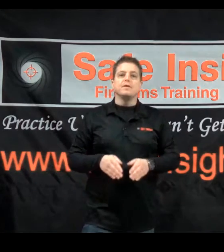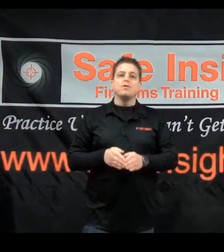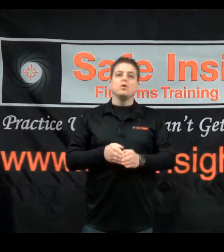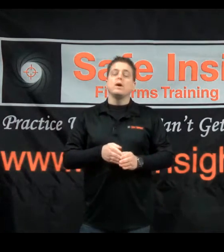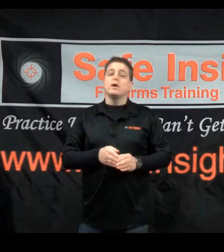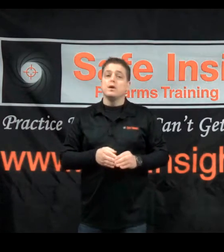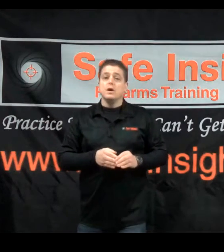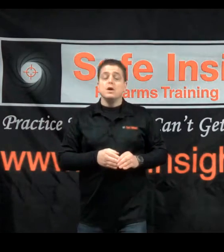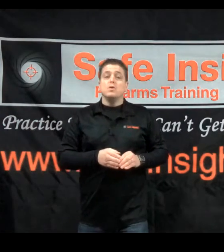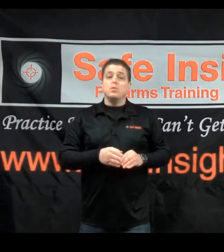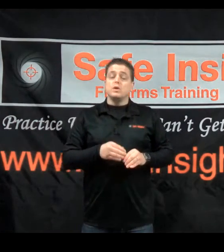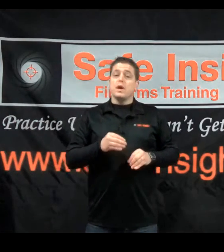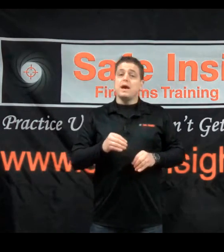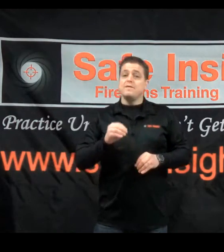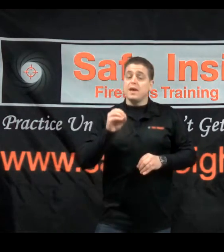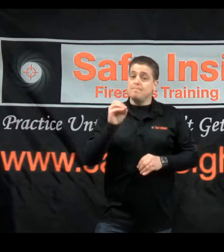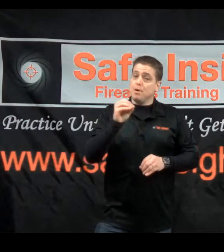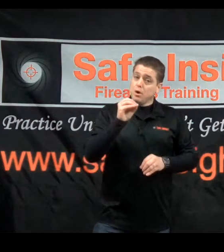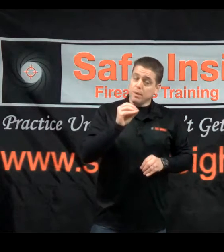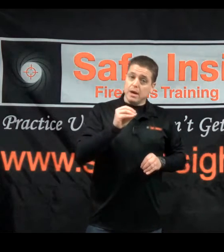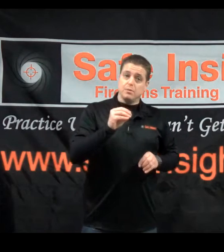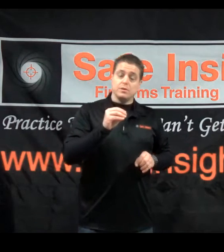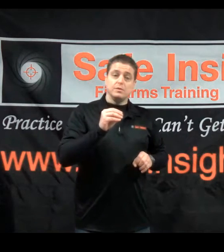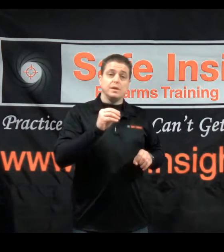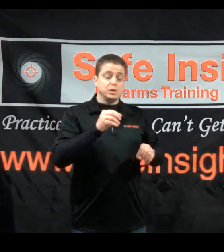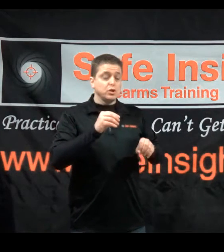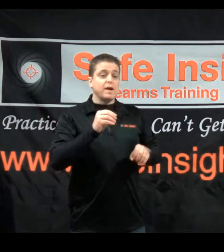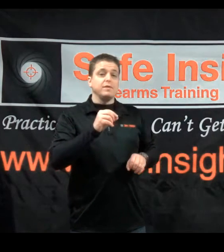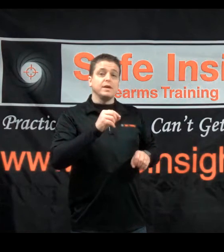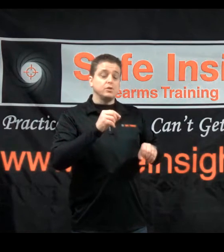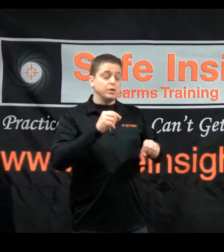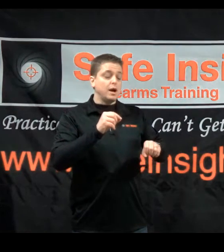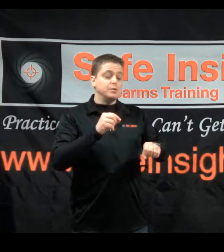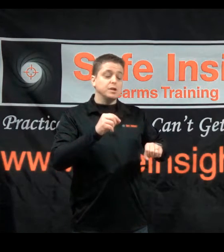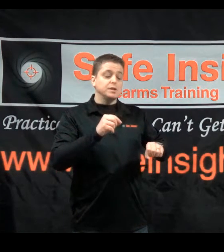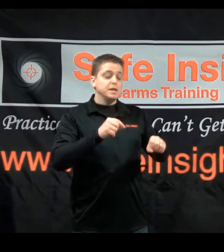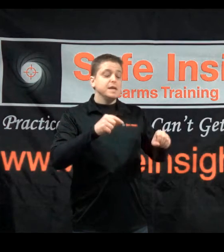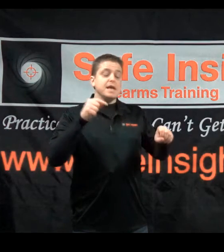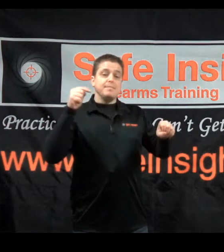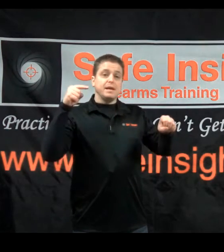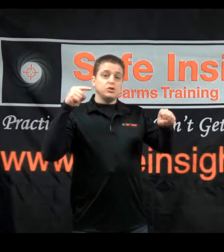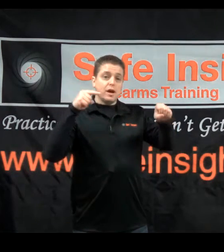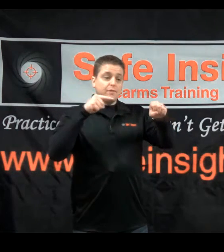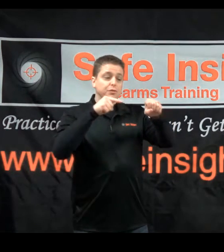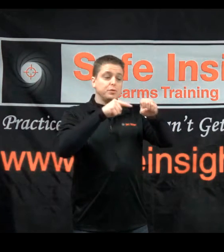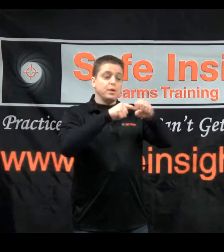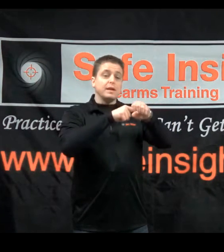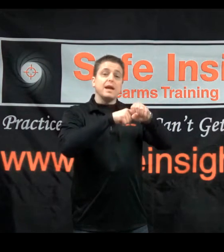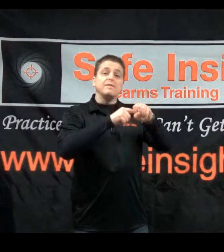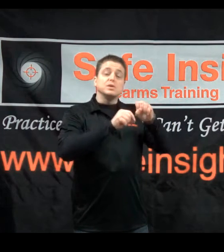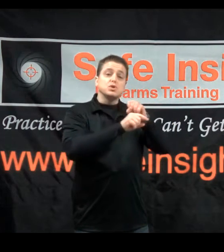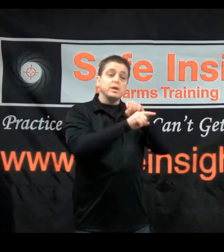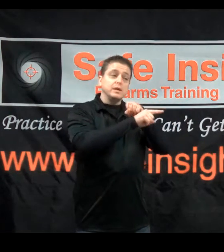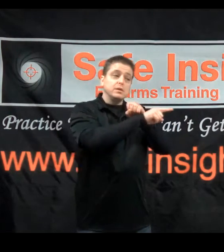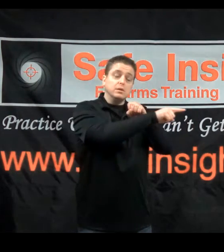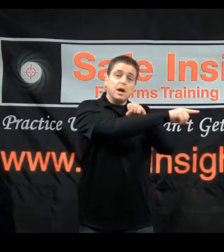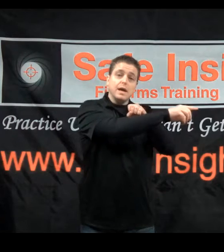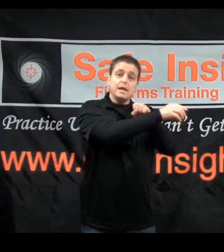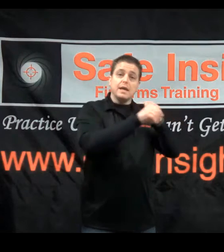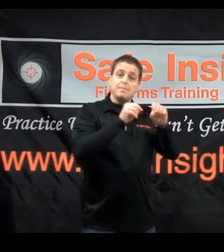Therefore, when you have a ball round that is traveling into an object, it may travel through in kind of a straight little line and keep a